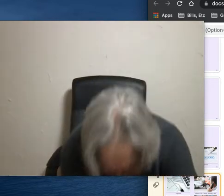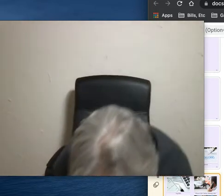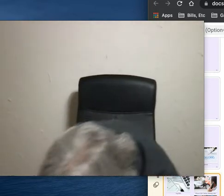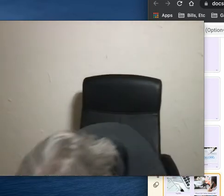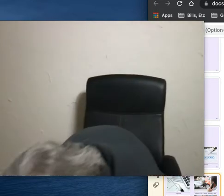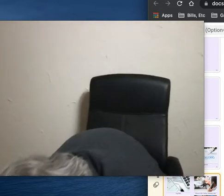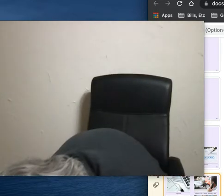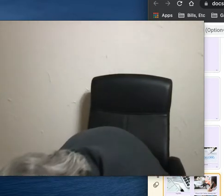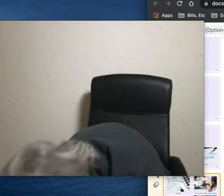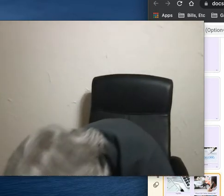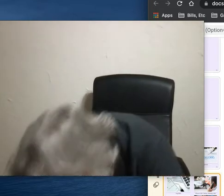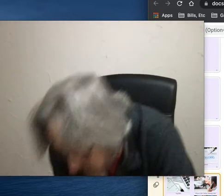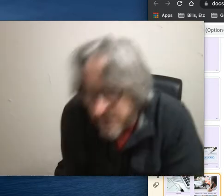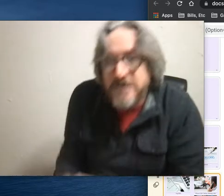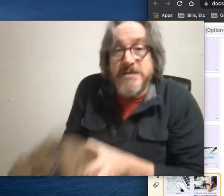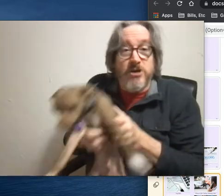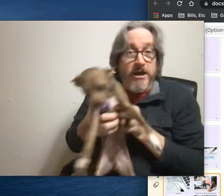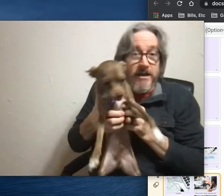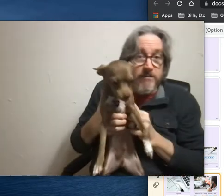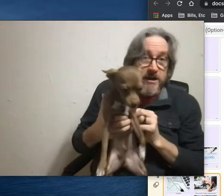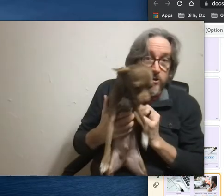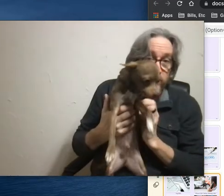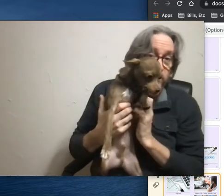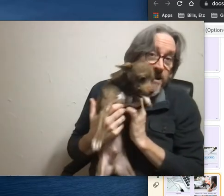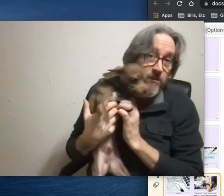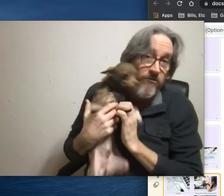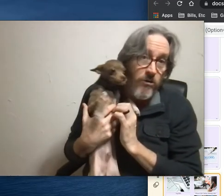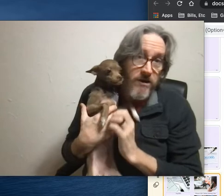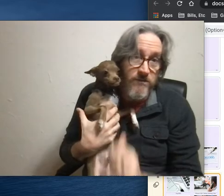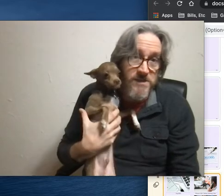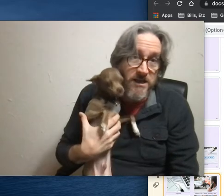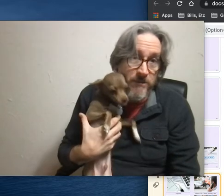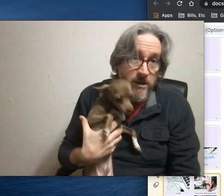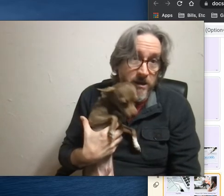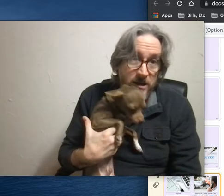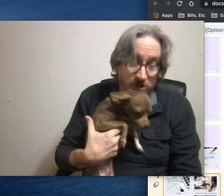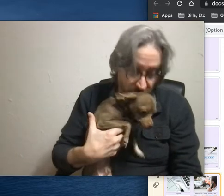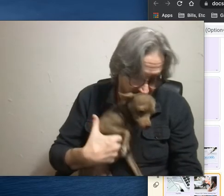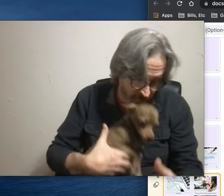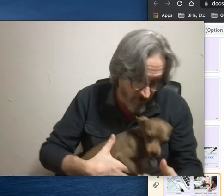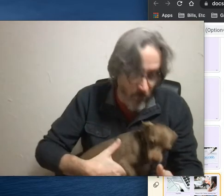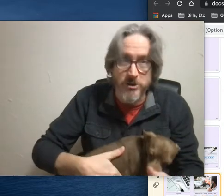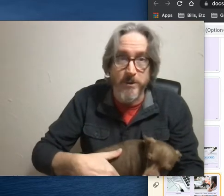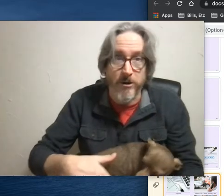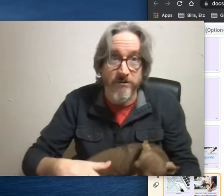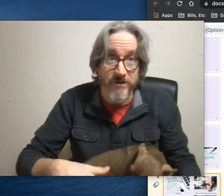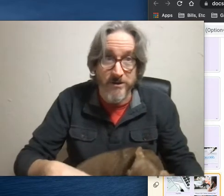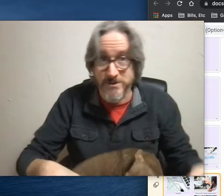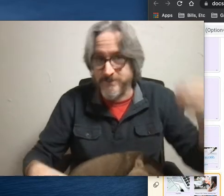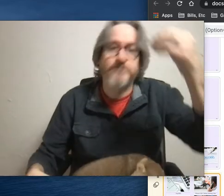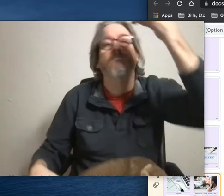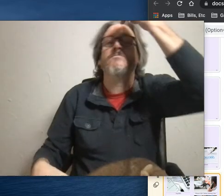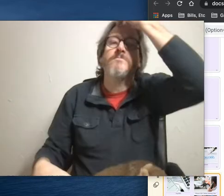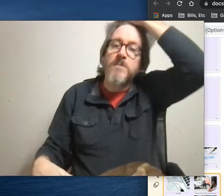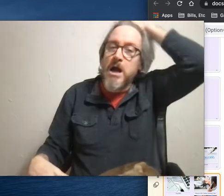then you have to come up here. This is Augie. I don't know if you've met him before. If you've seen him, he will want to be part of